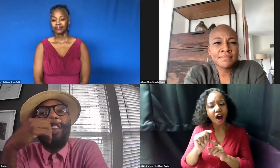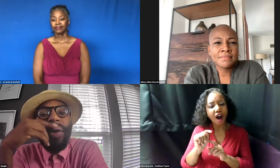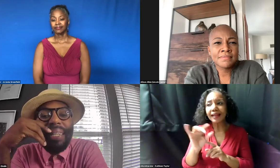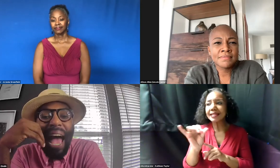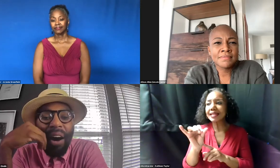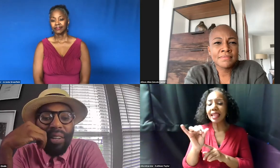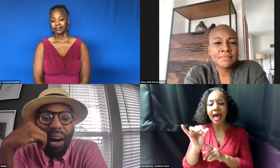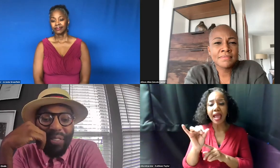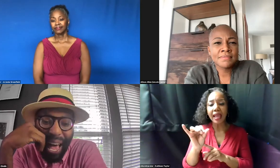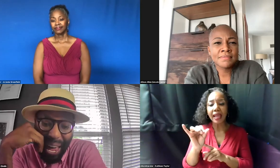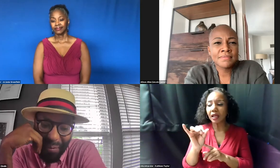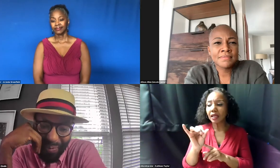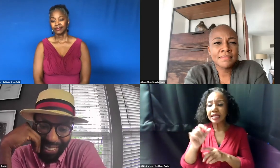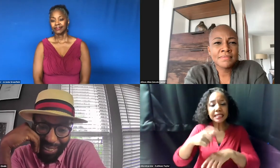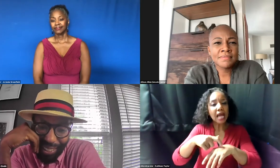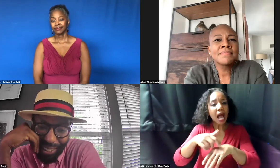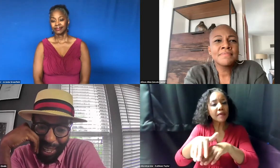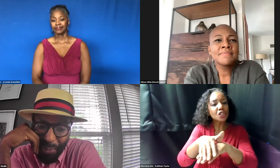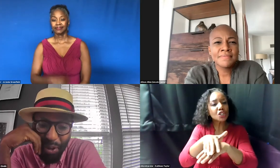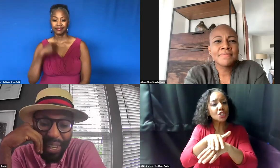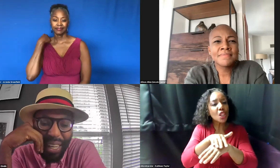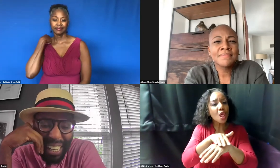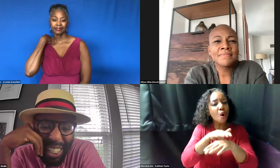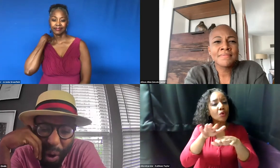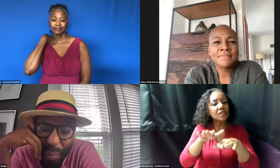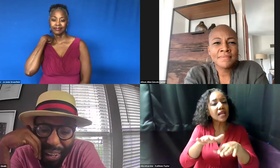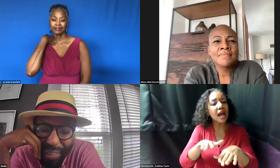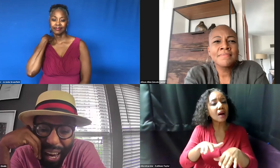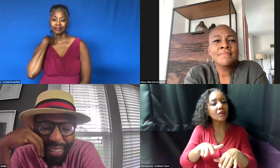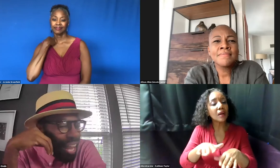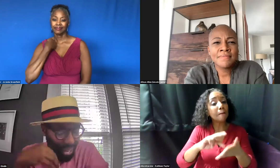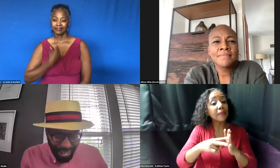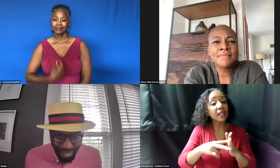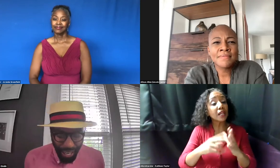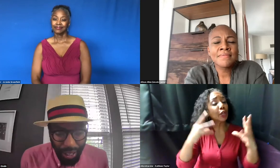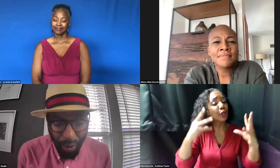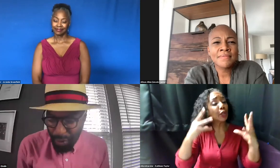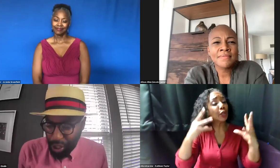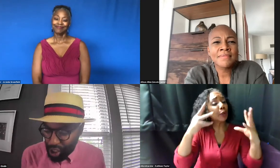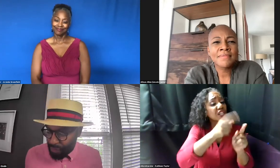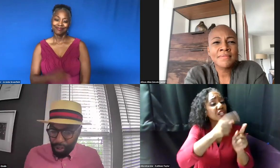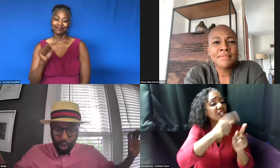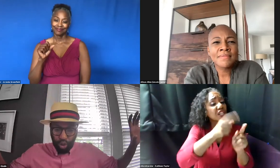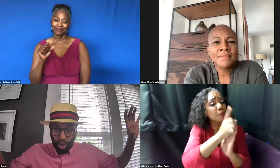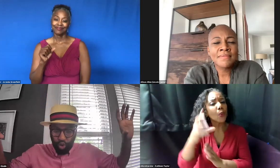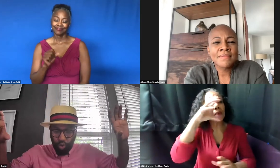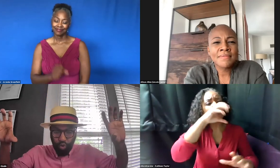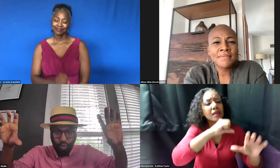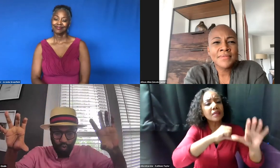the slowing down of time to see the beauty in each moment, right? It's like, you know,